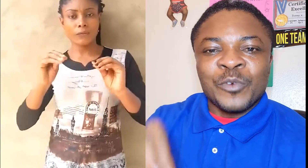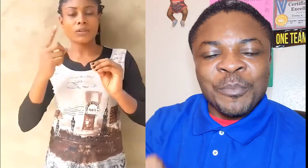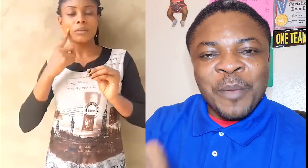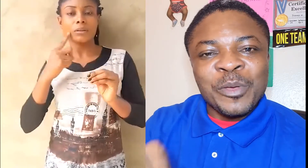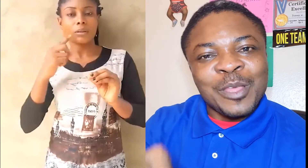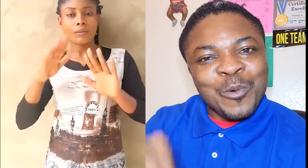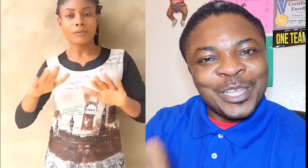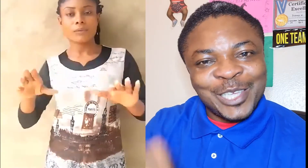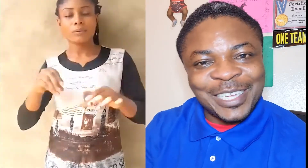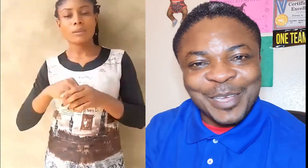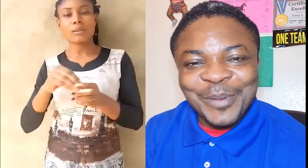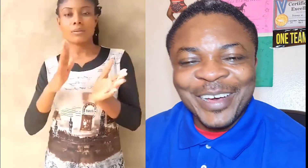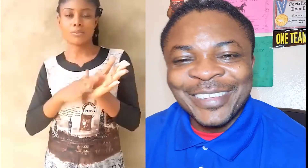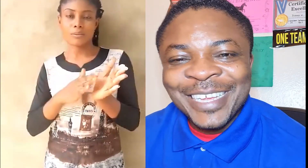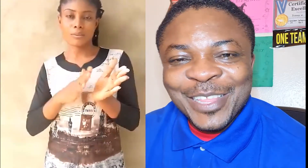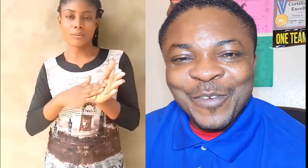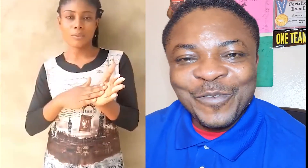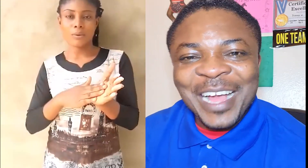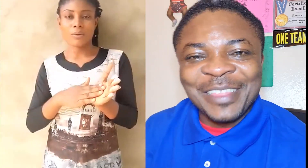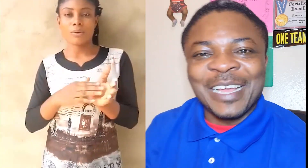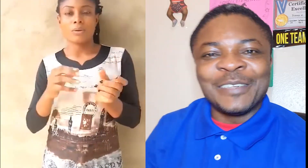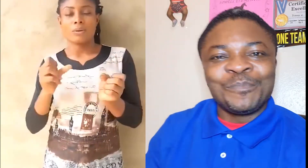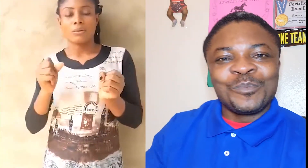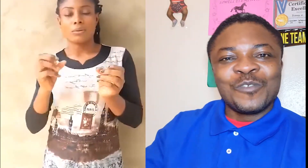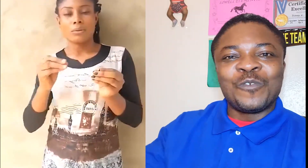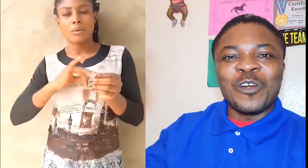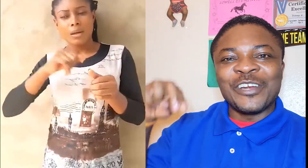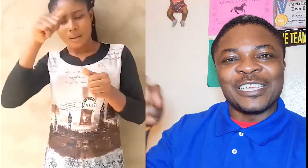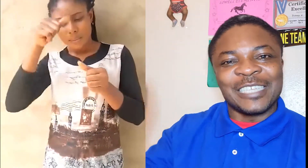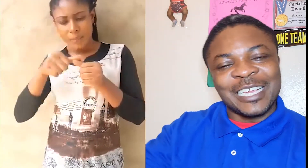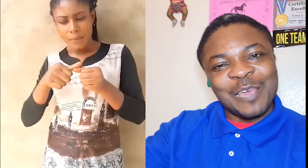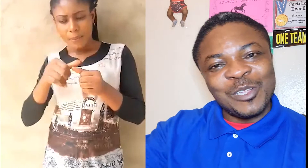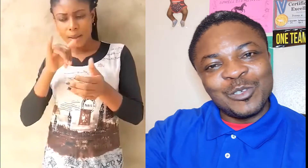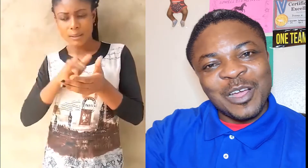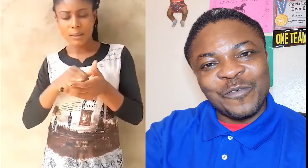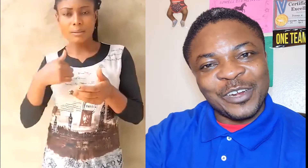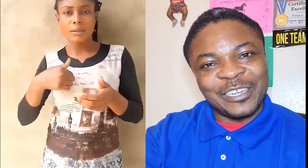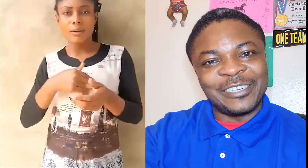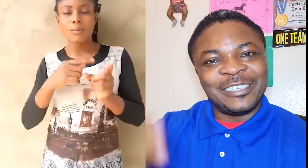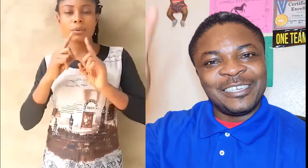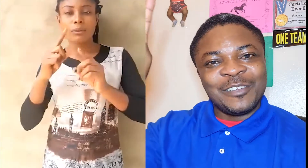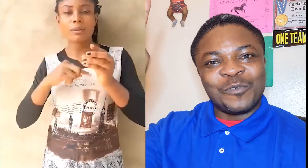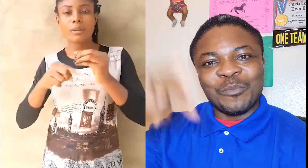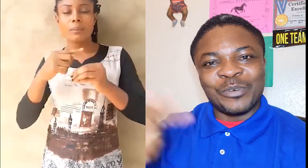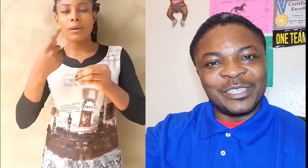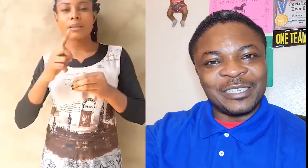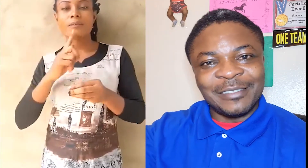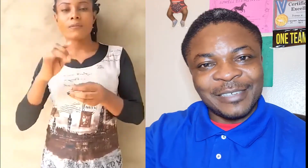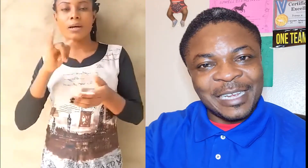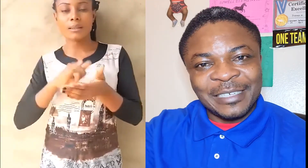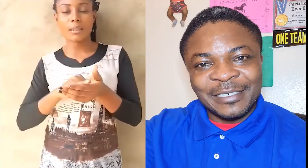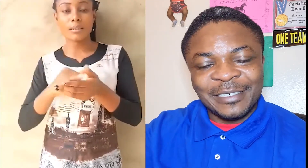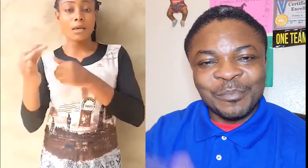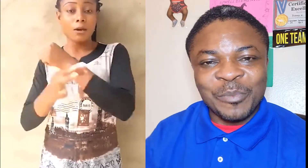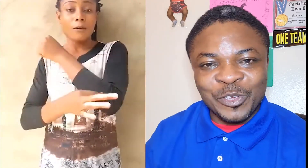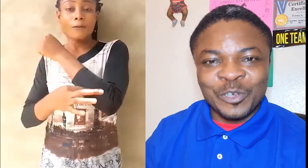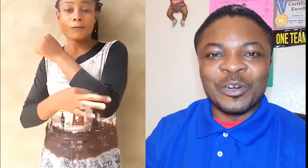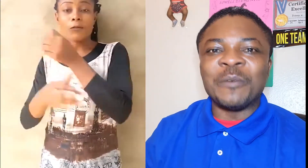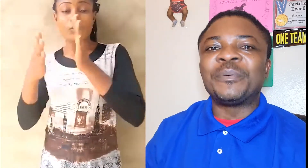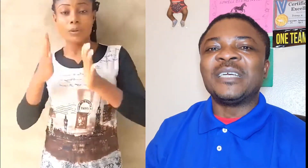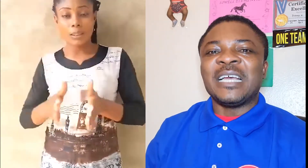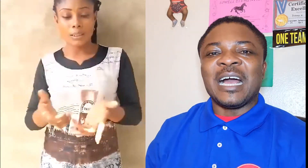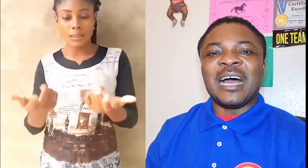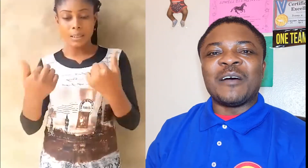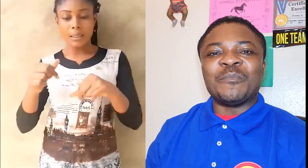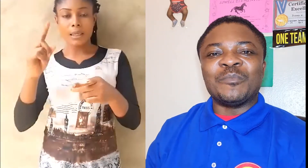I remember that we talked about the fact that foreigners that came into Africa from Britain and maybe